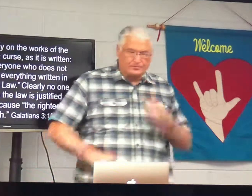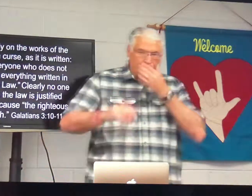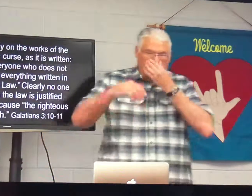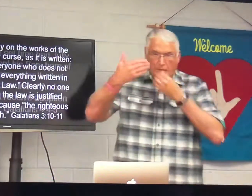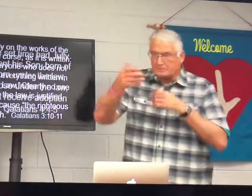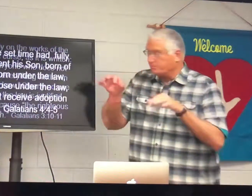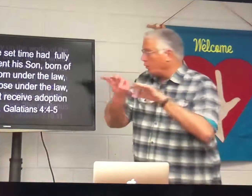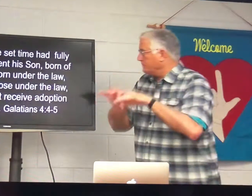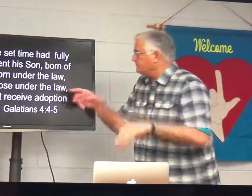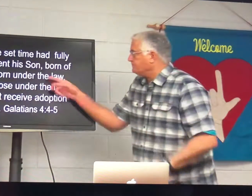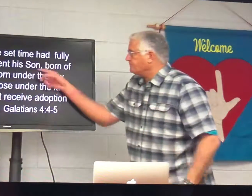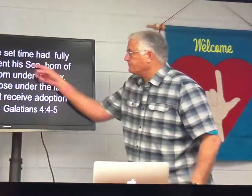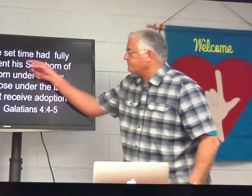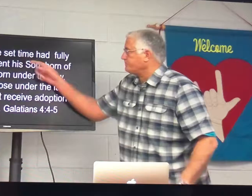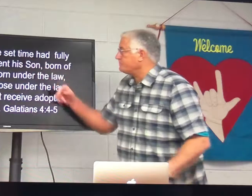So, do you like the deal?